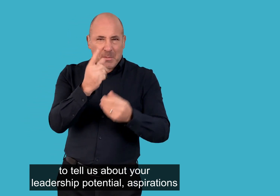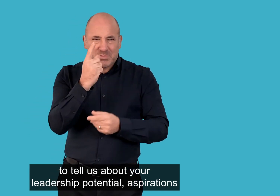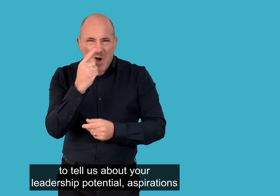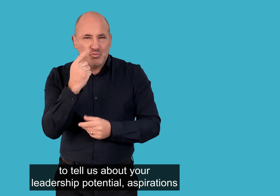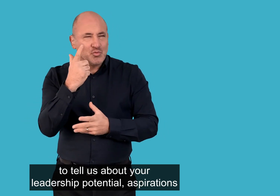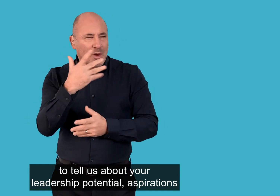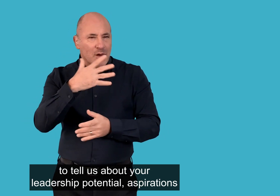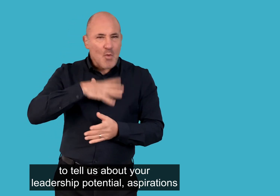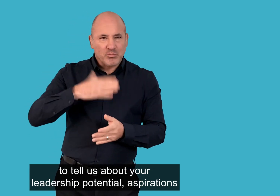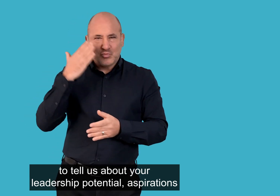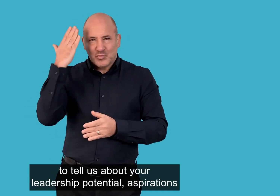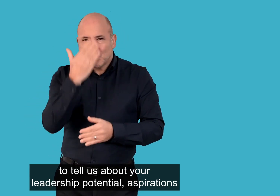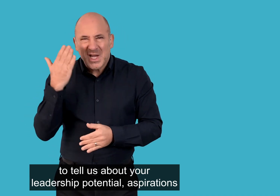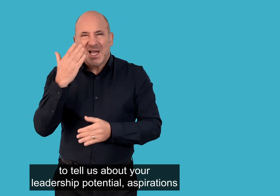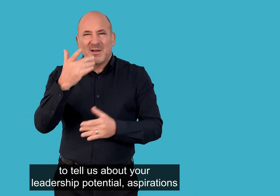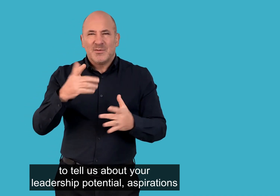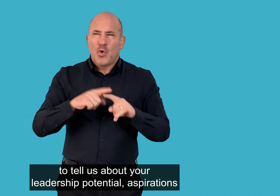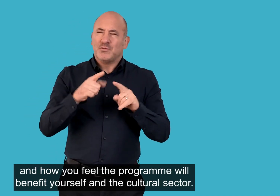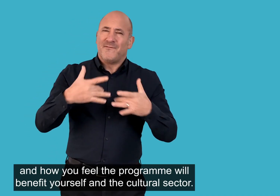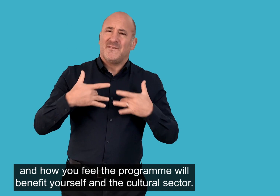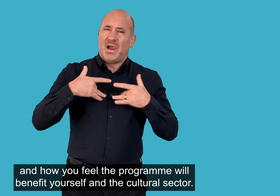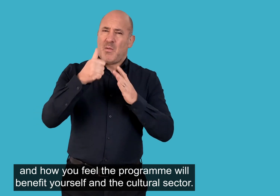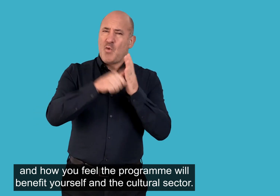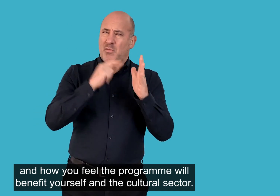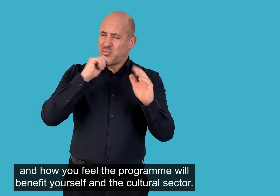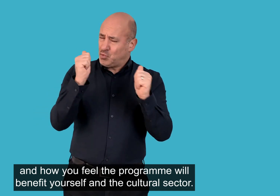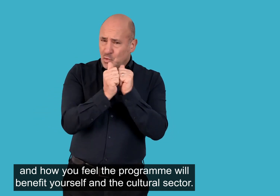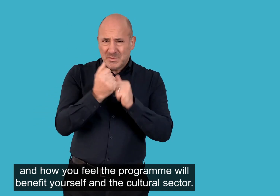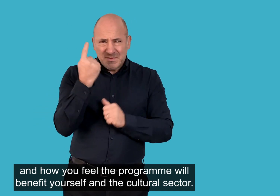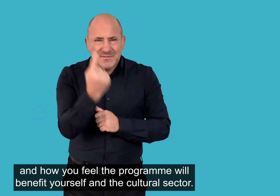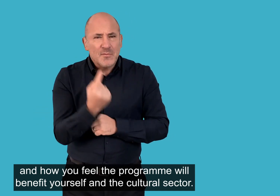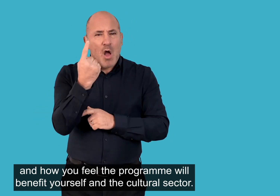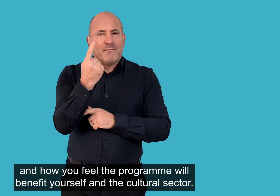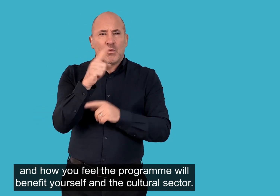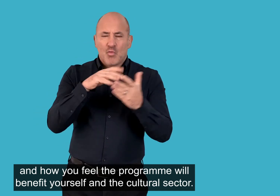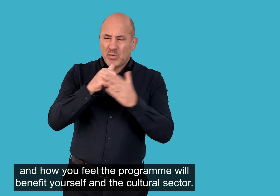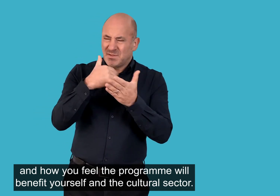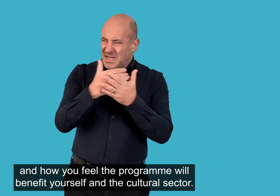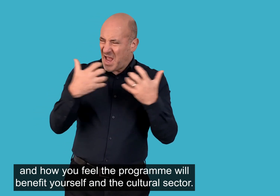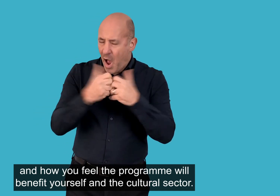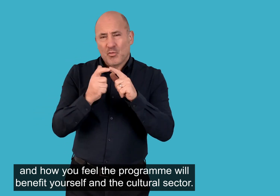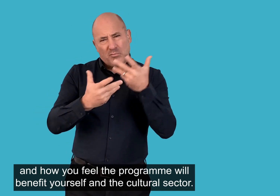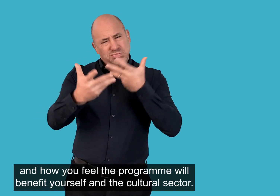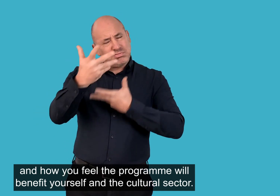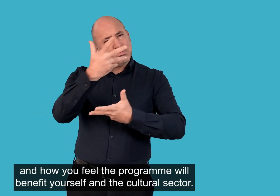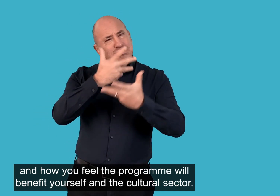potential, aspirations, and how you feel the program will benefit yourself and the